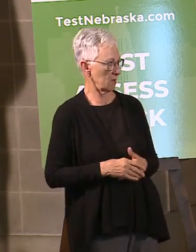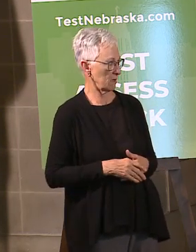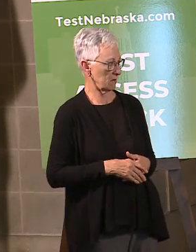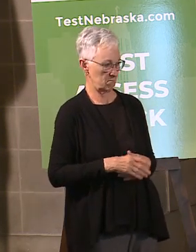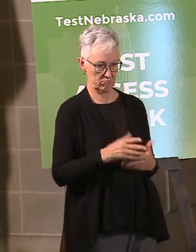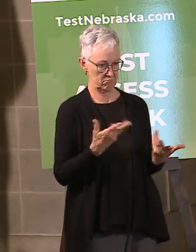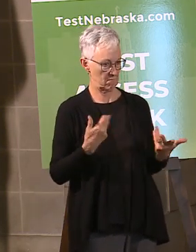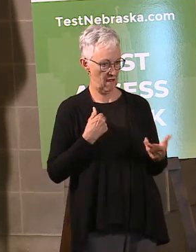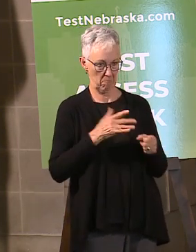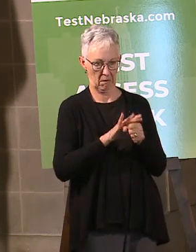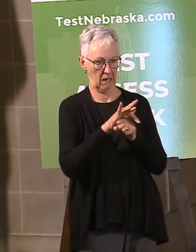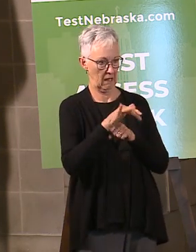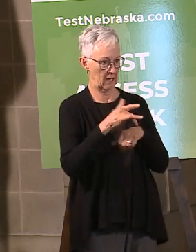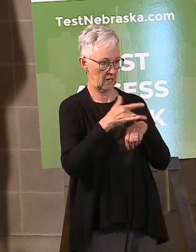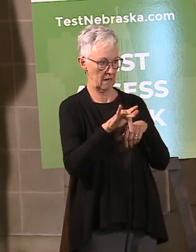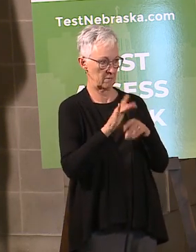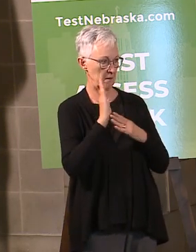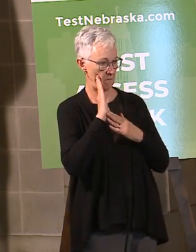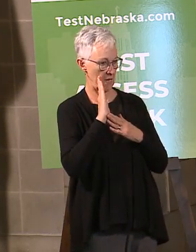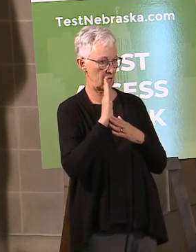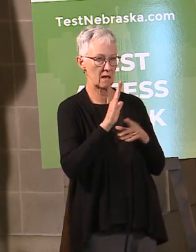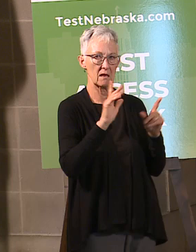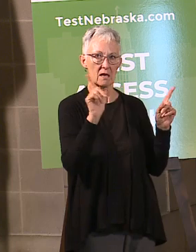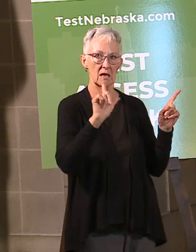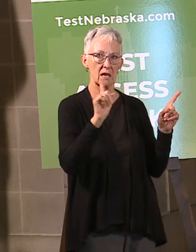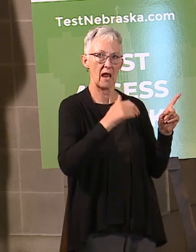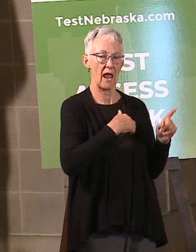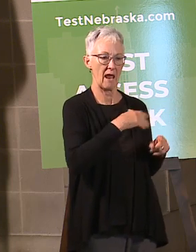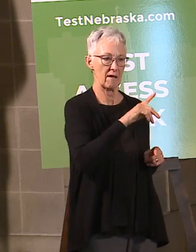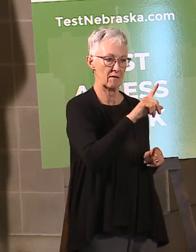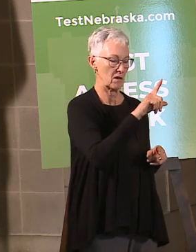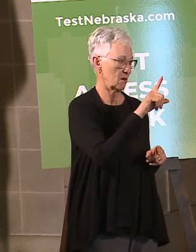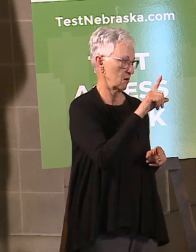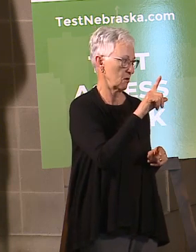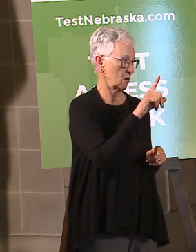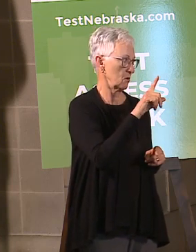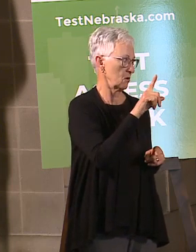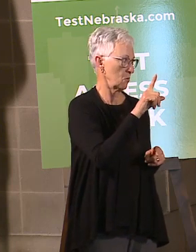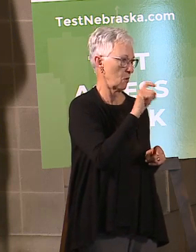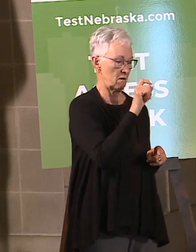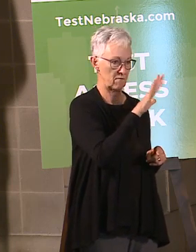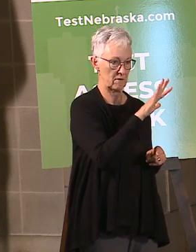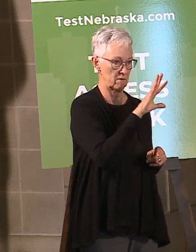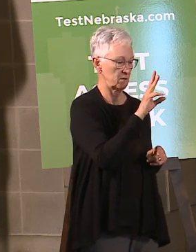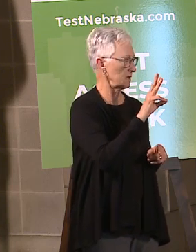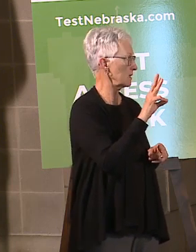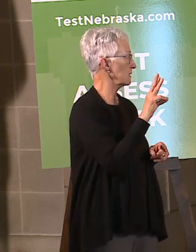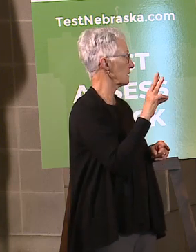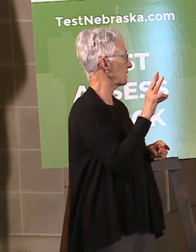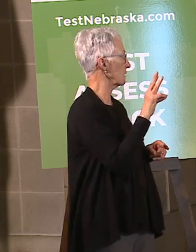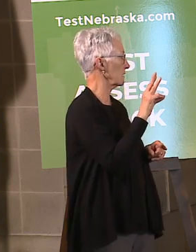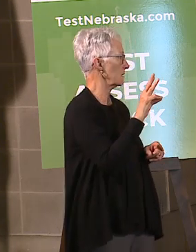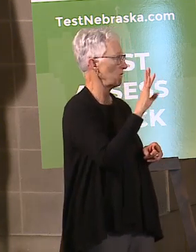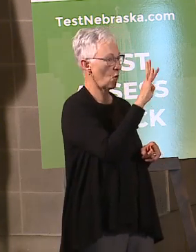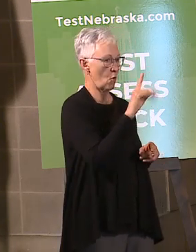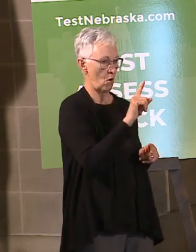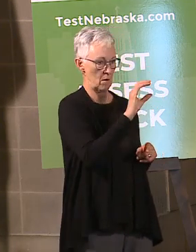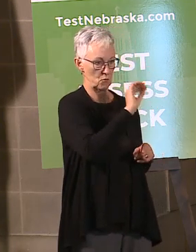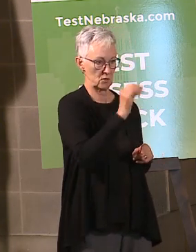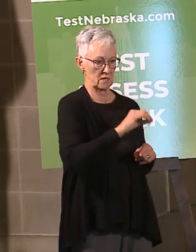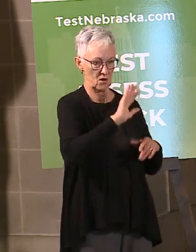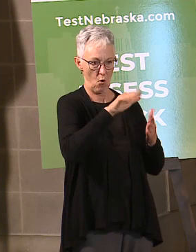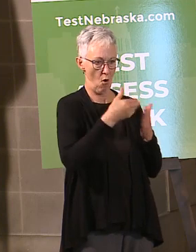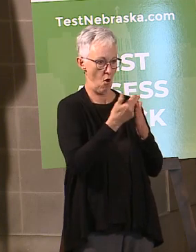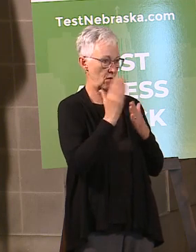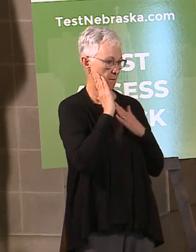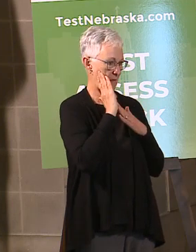Lincoln has 156 out of their 378 beds available, and What percentage is that? that's a 41%